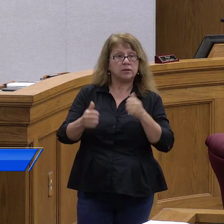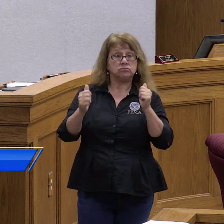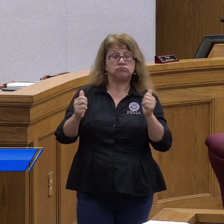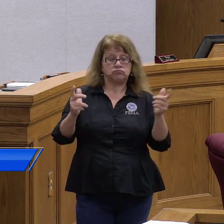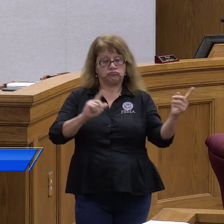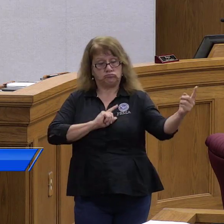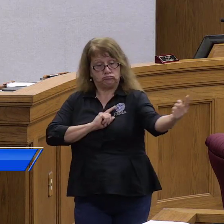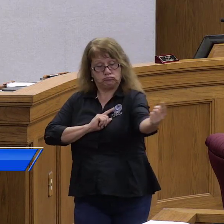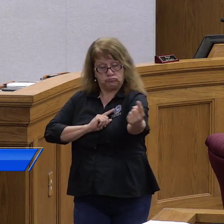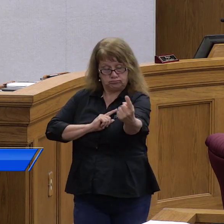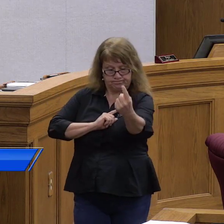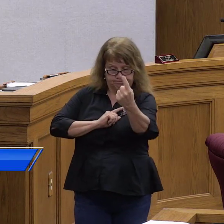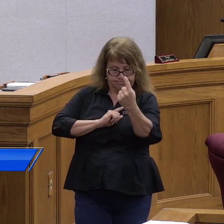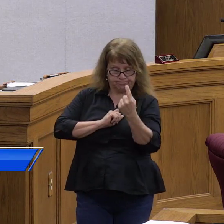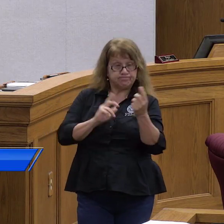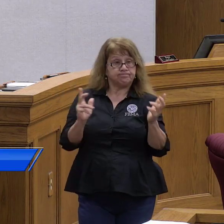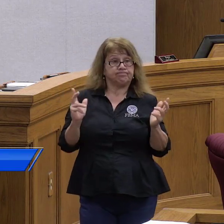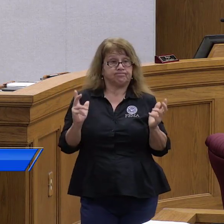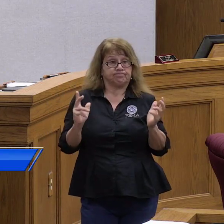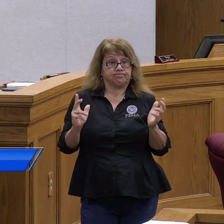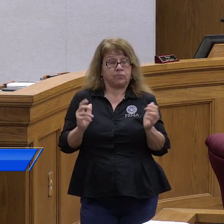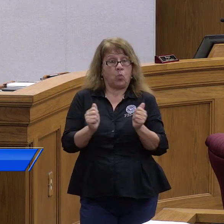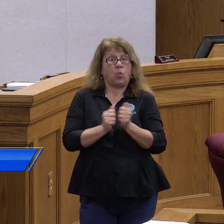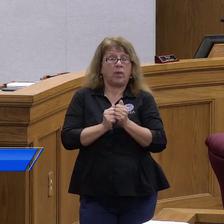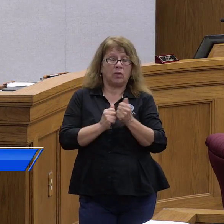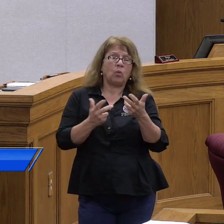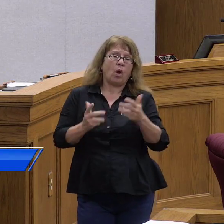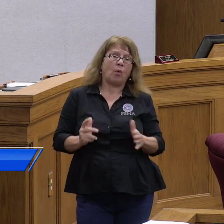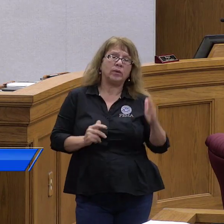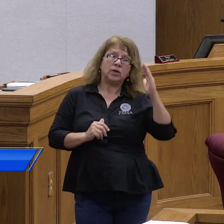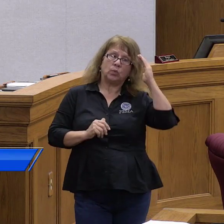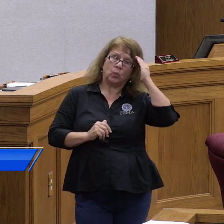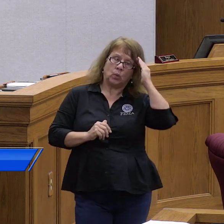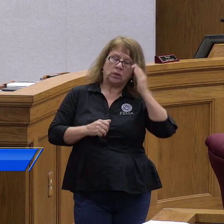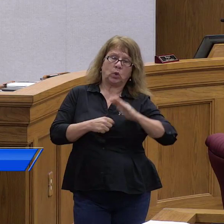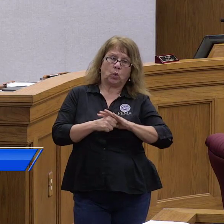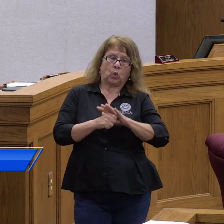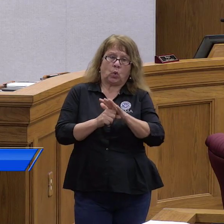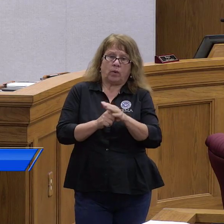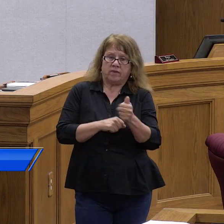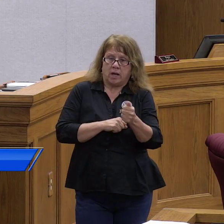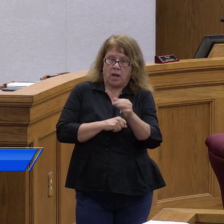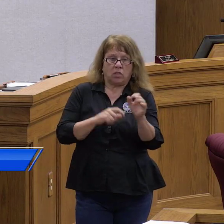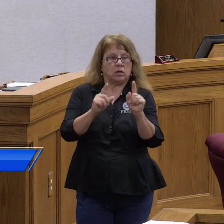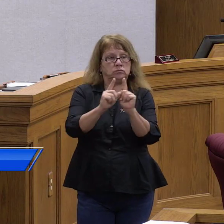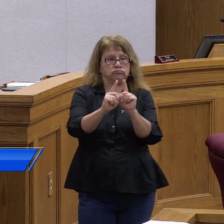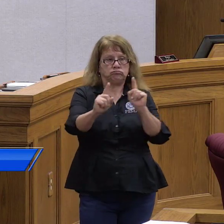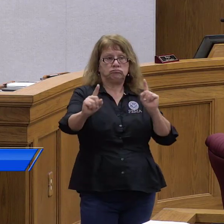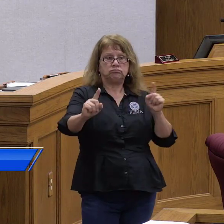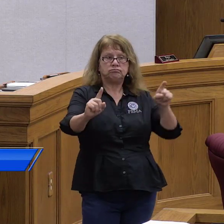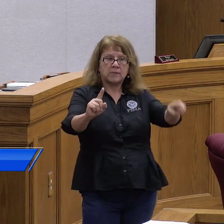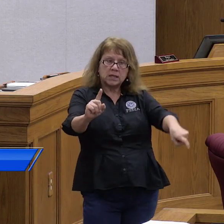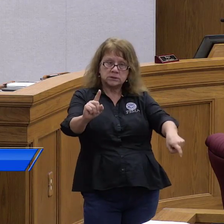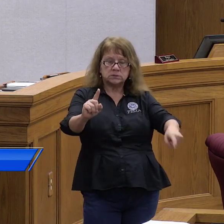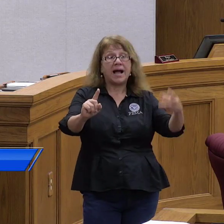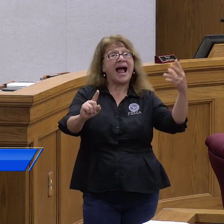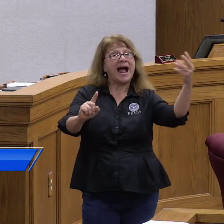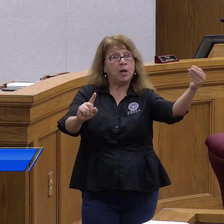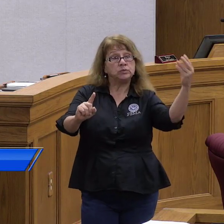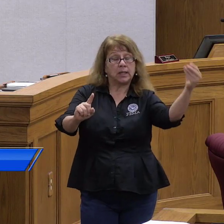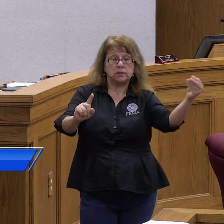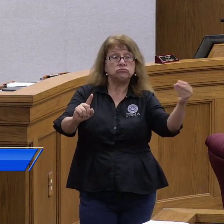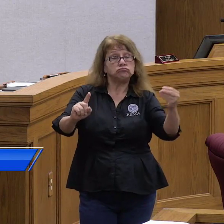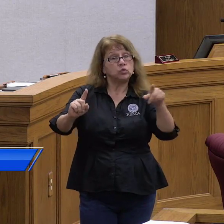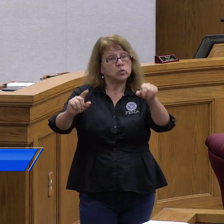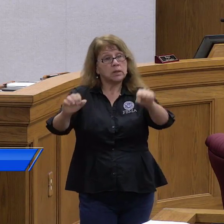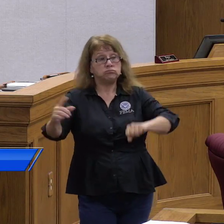very conscious of the COVID-19 requirements of social distancing, so they are outside with a